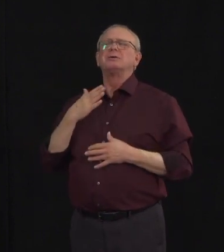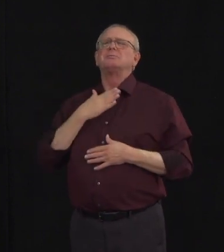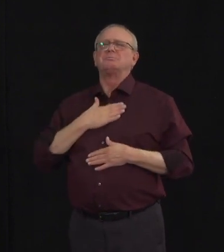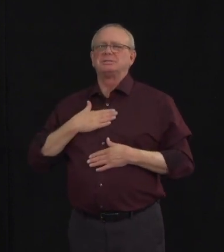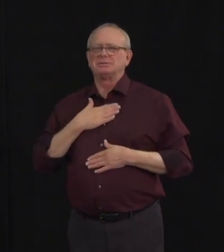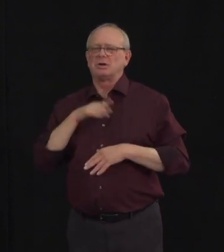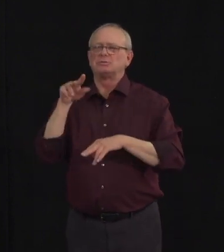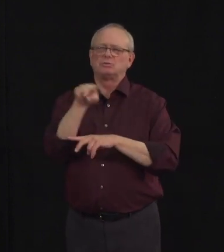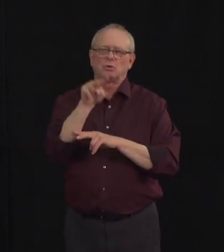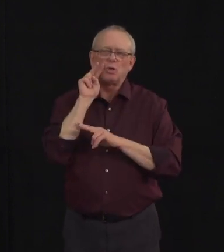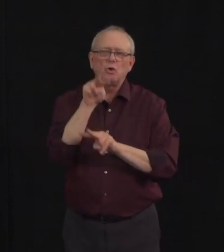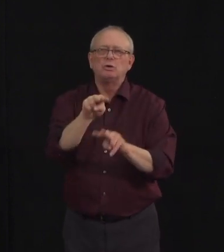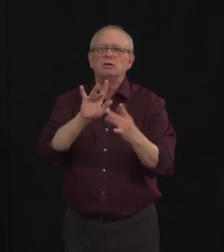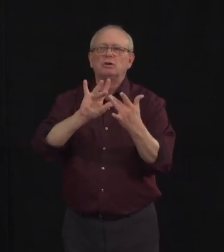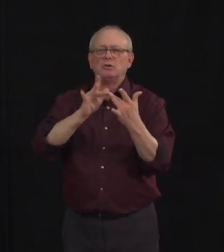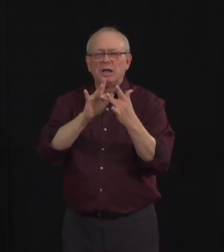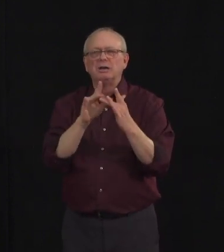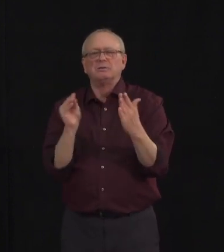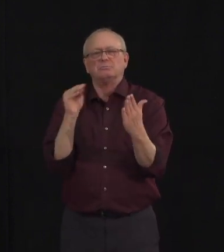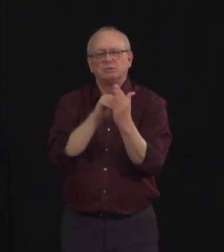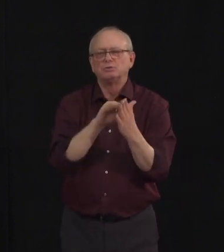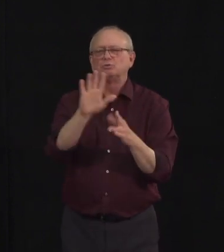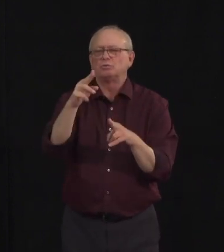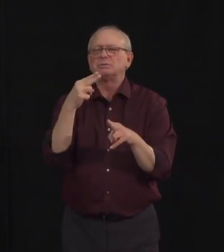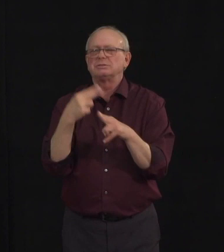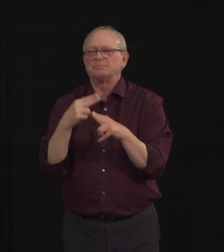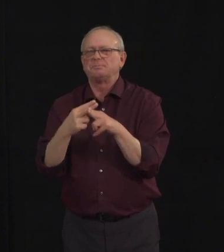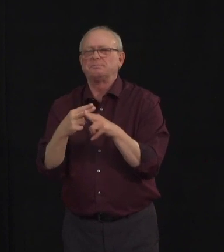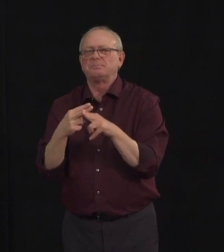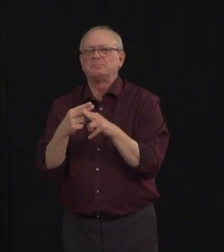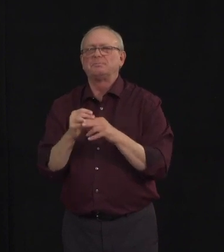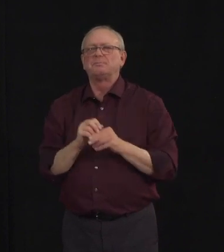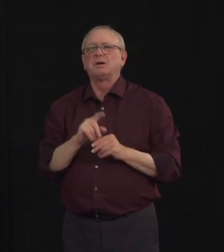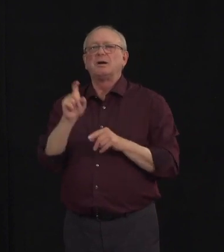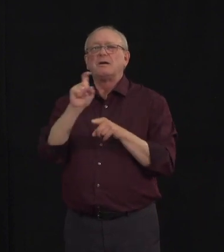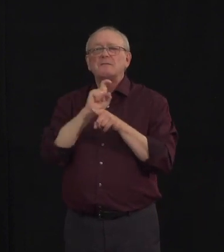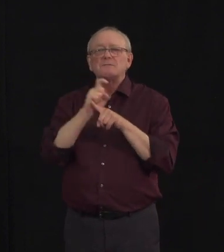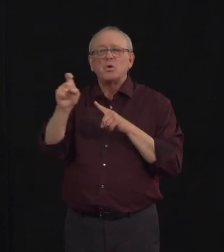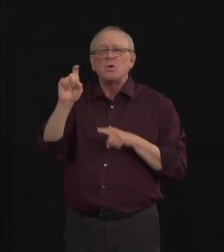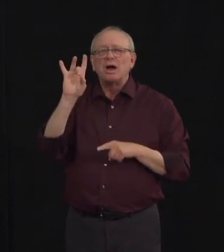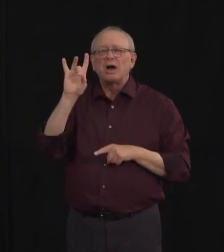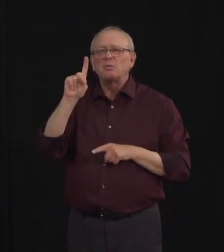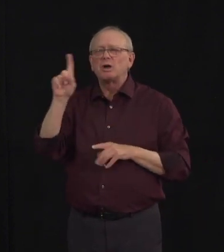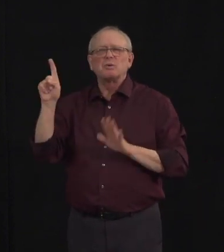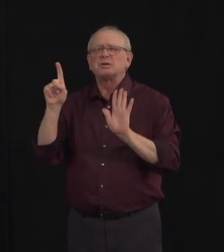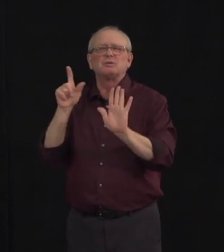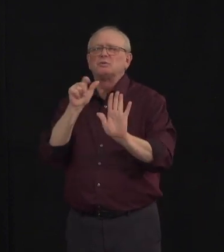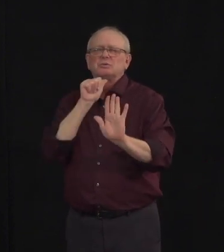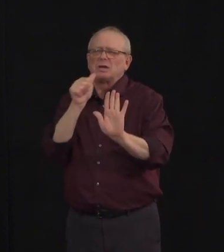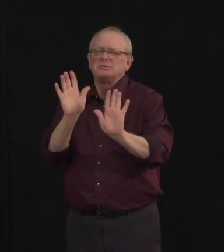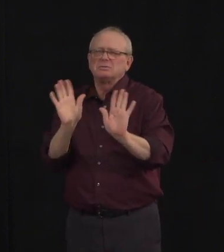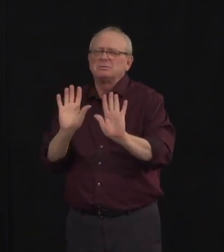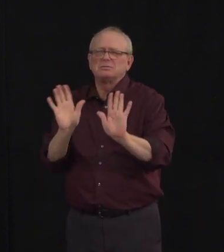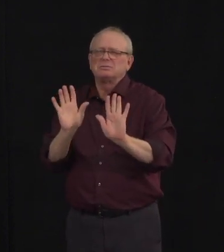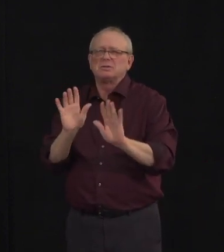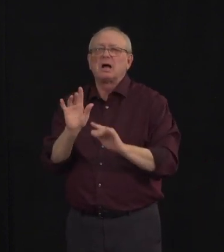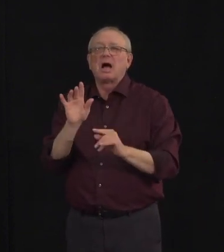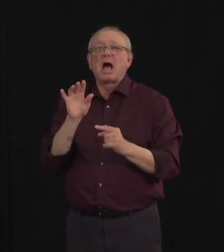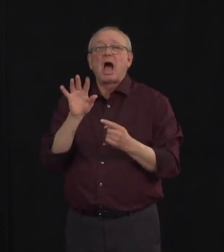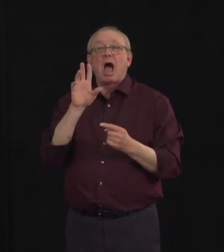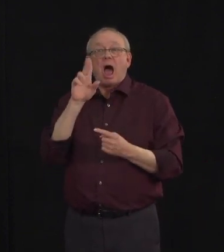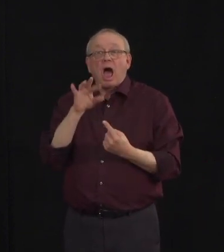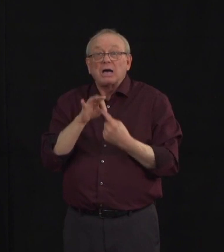call 811 unless you are feeling sick. Use the online form instead. I want to remind people that our